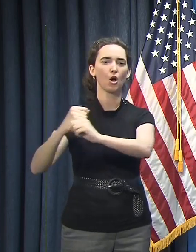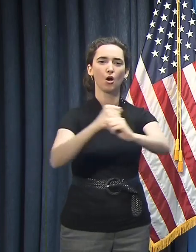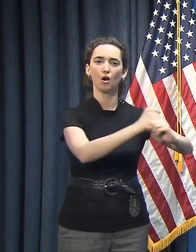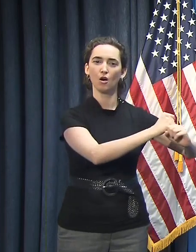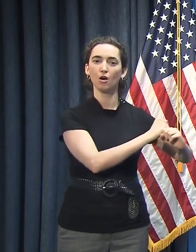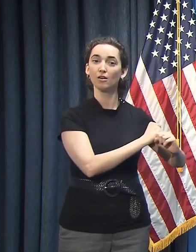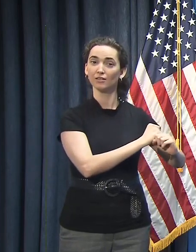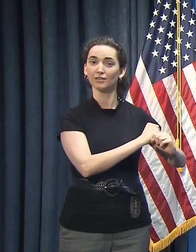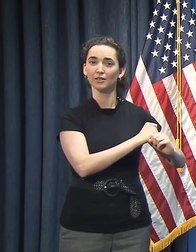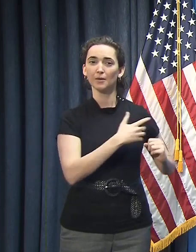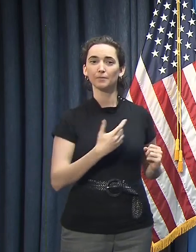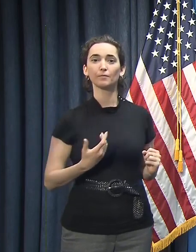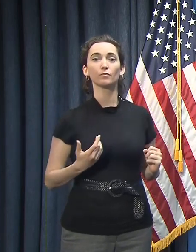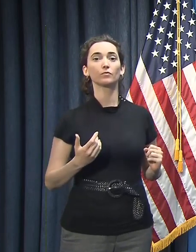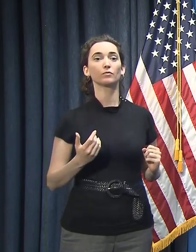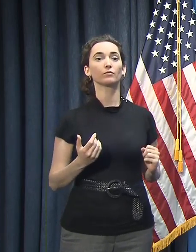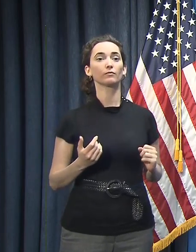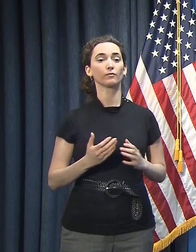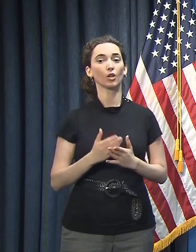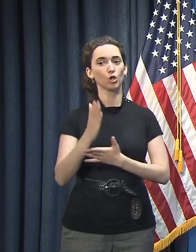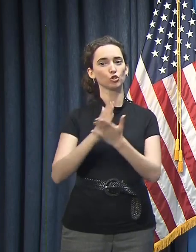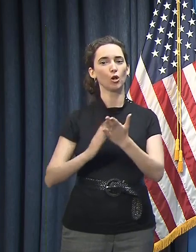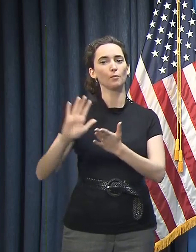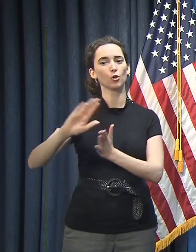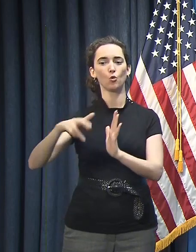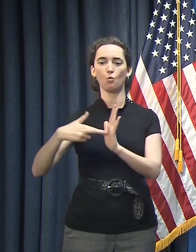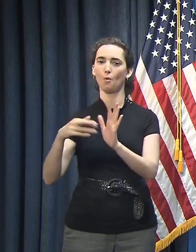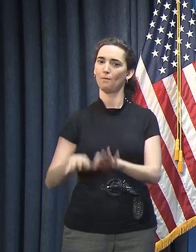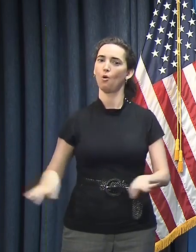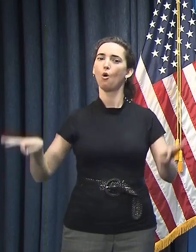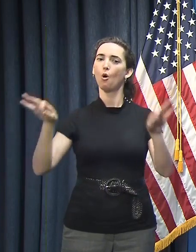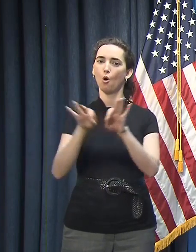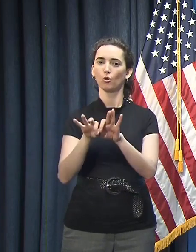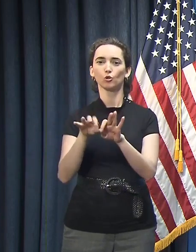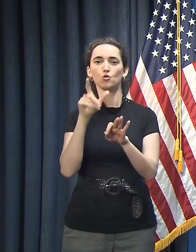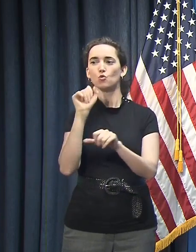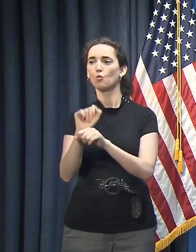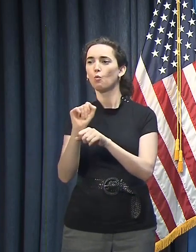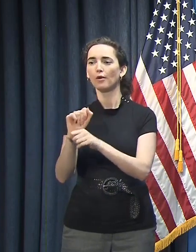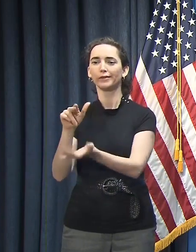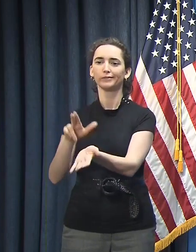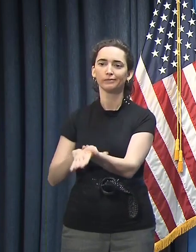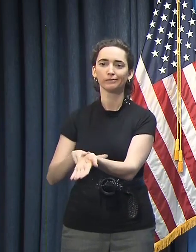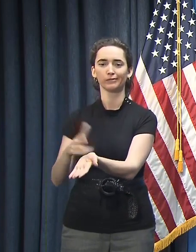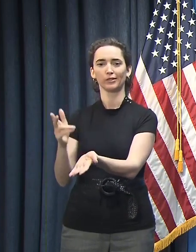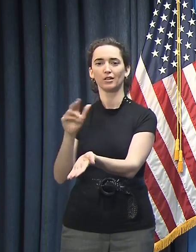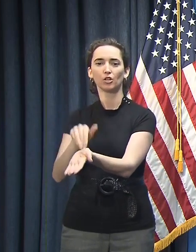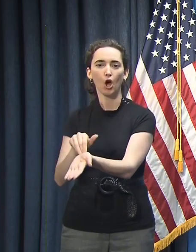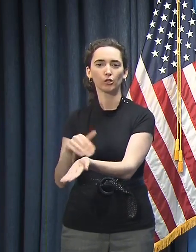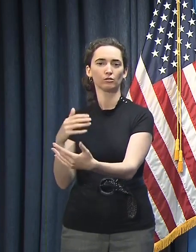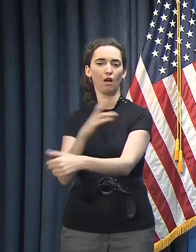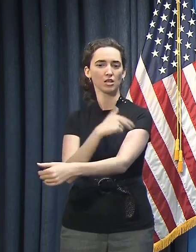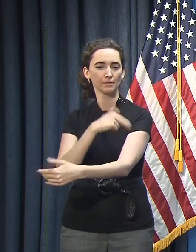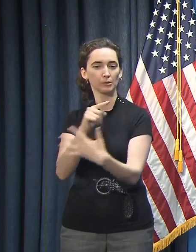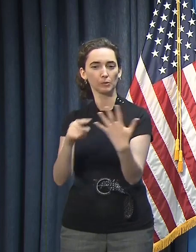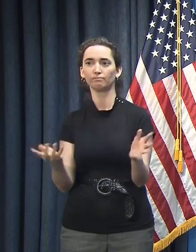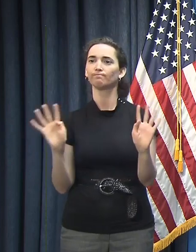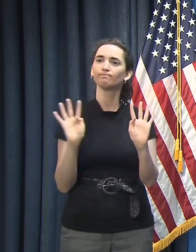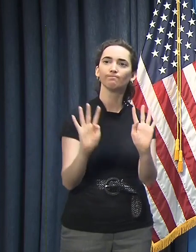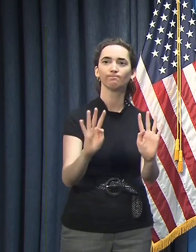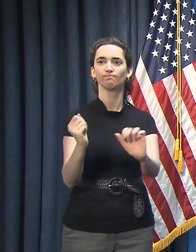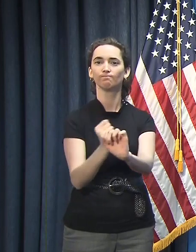Some have the very critical role, obviously, being on the front lines as healthcare workers. And they have been doing that in tremendous fashion